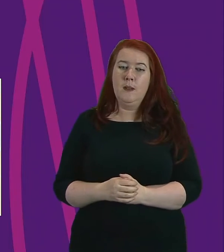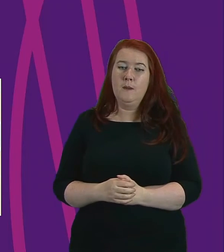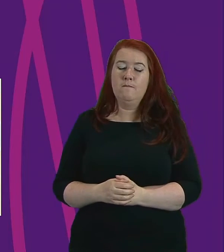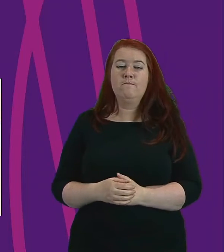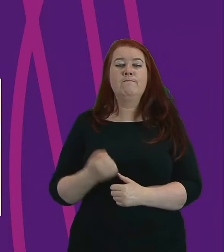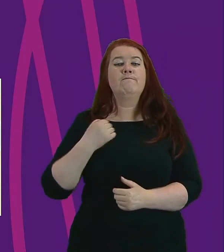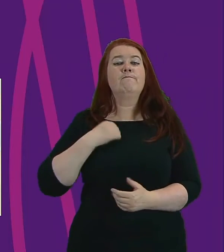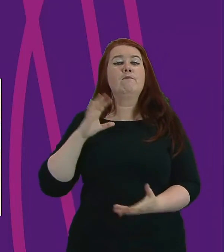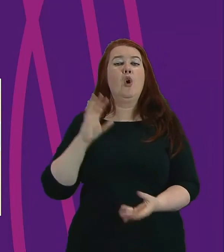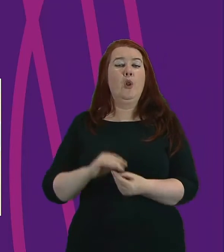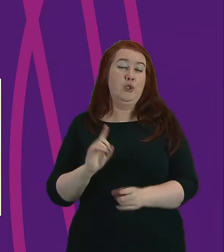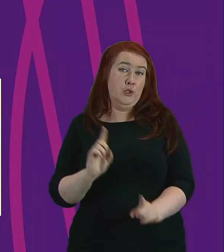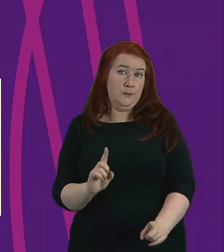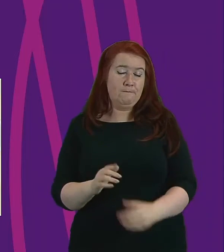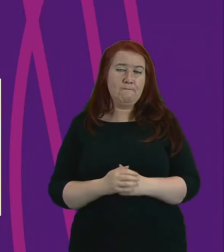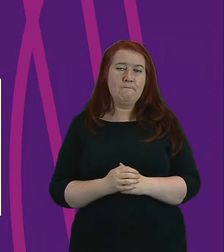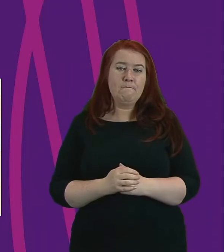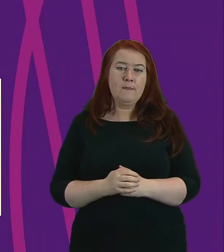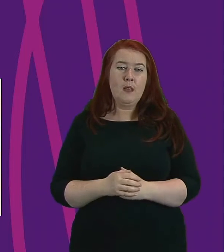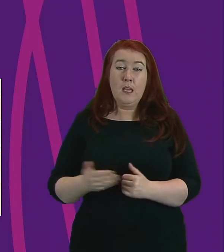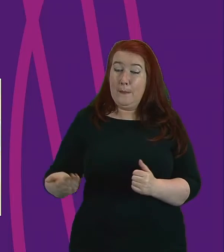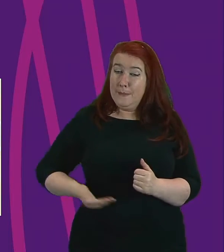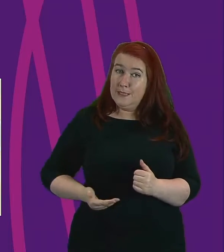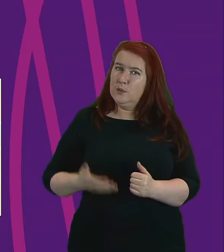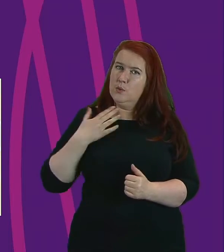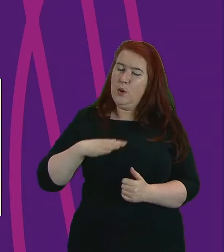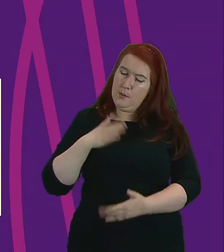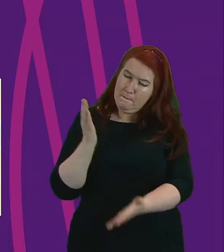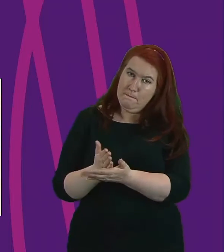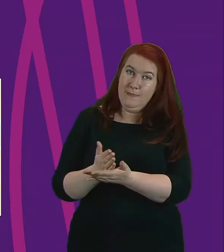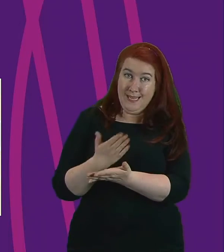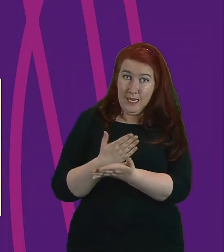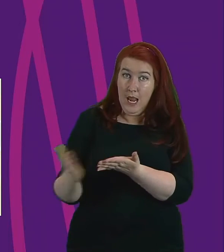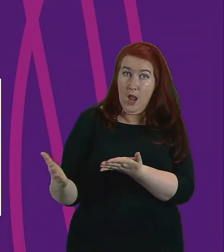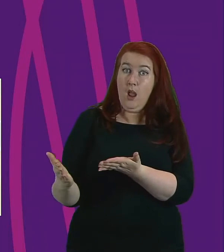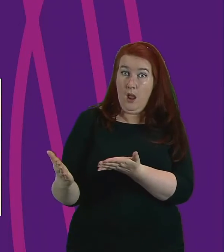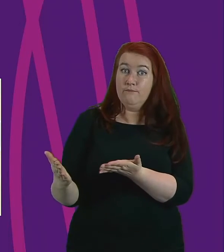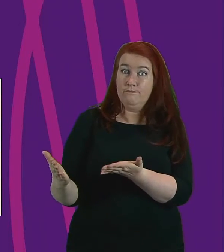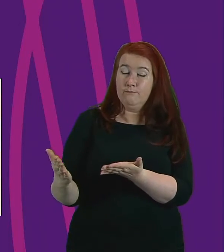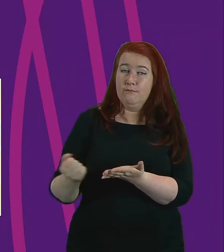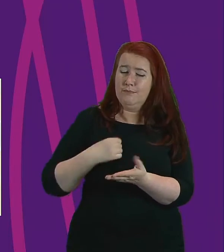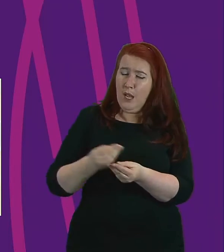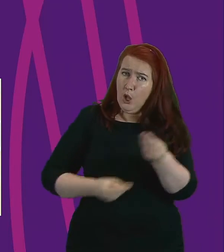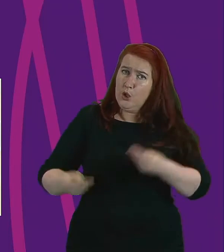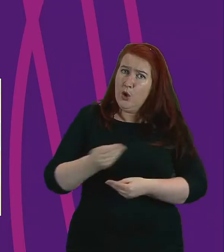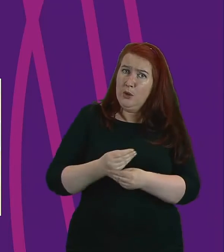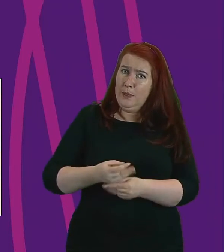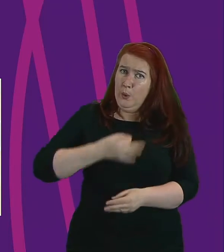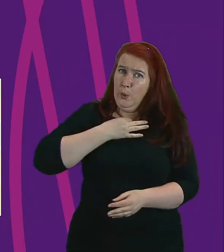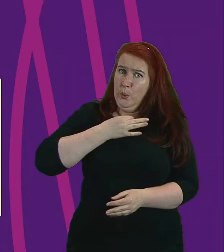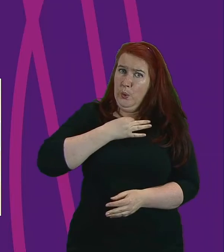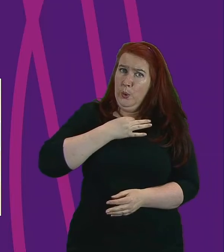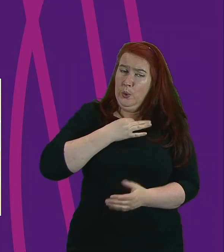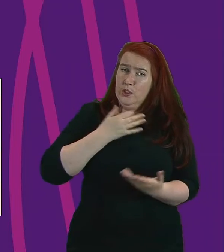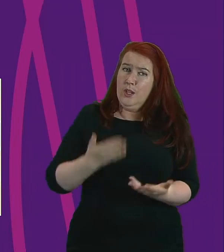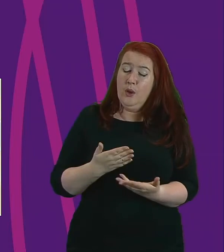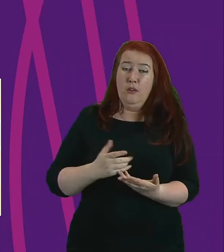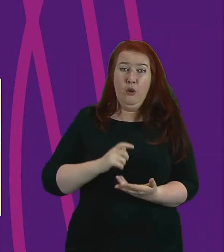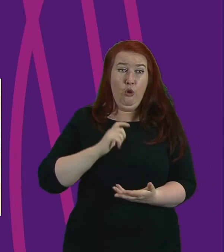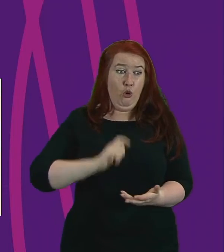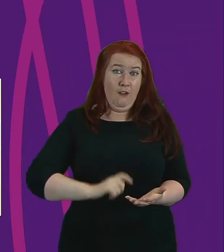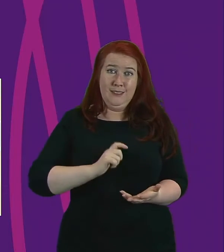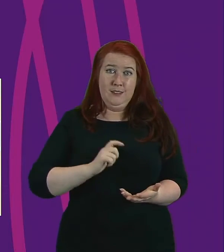conclusion, businesses require certainty and clarity. Our economy is in a fragile place. Confidence is dented. People will no